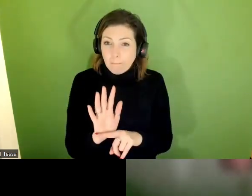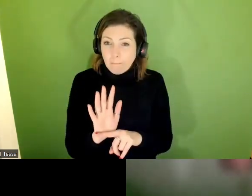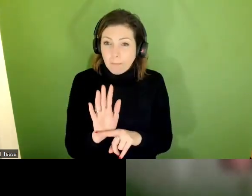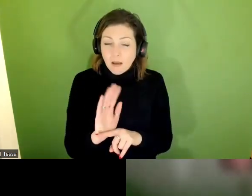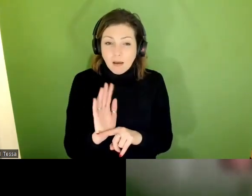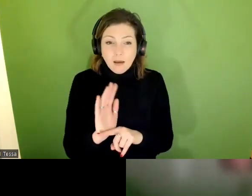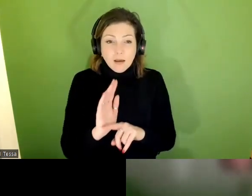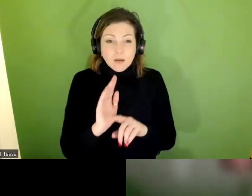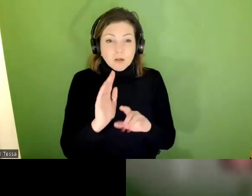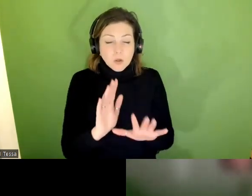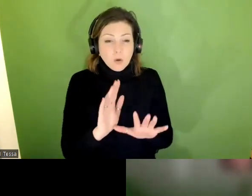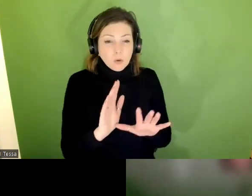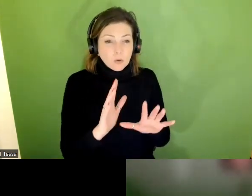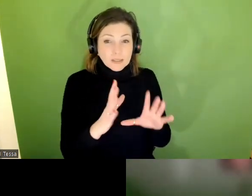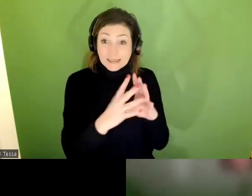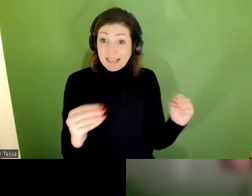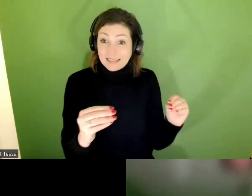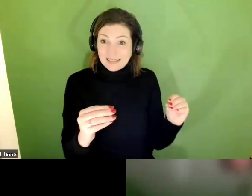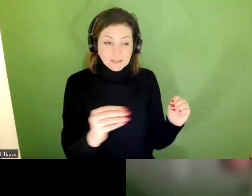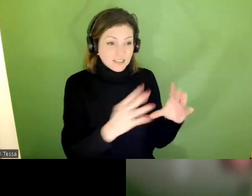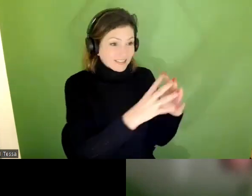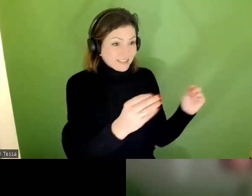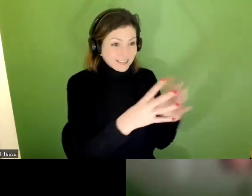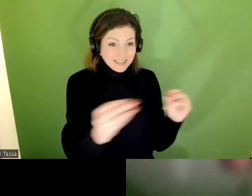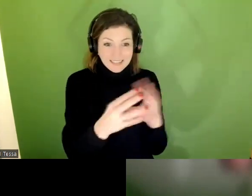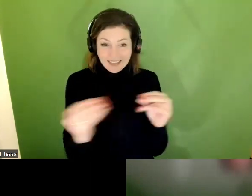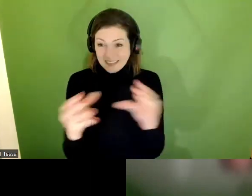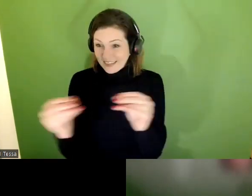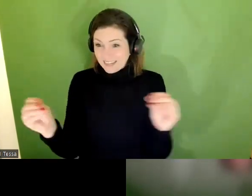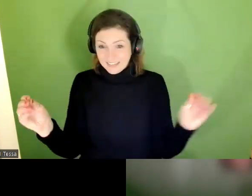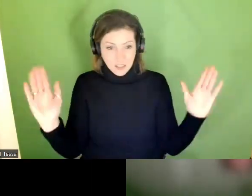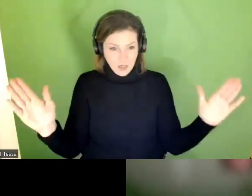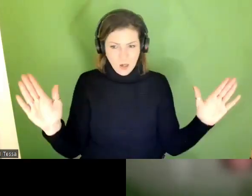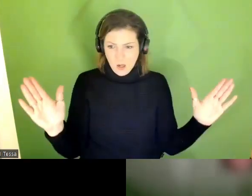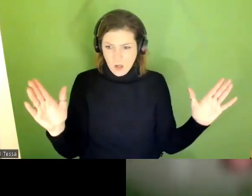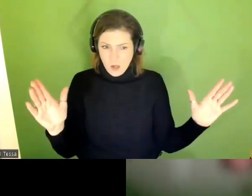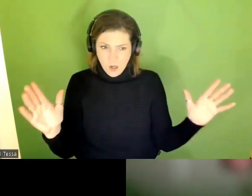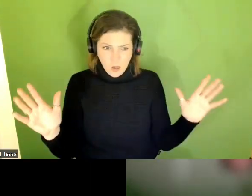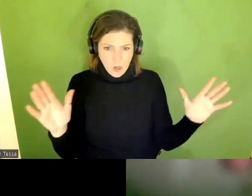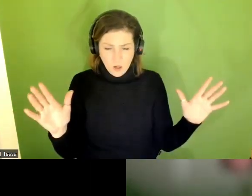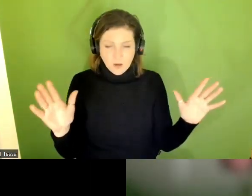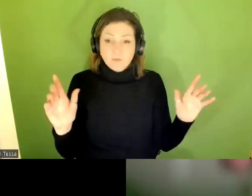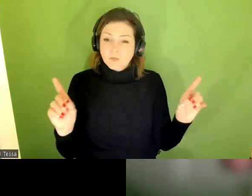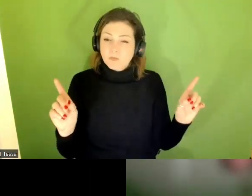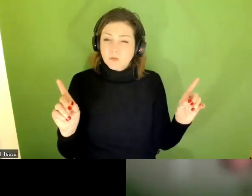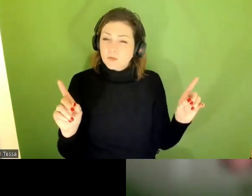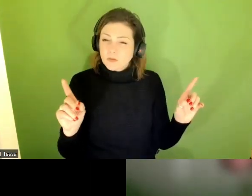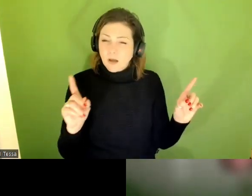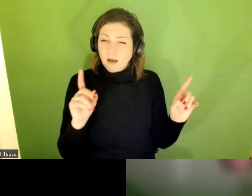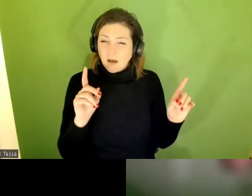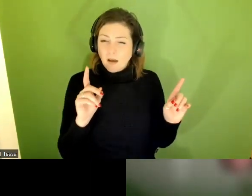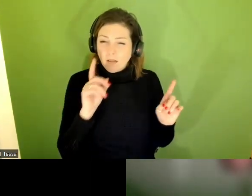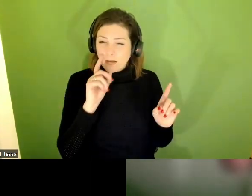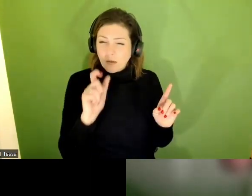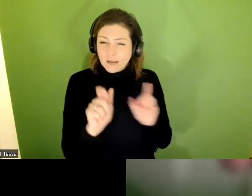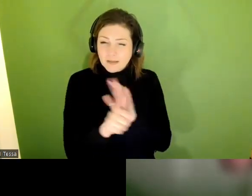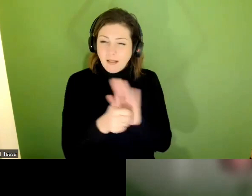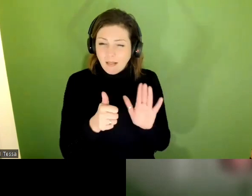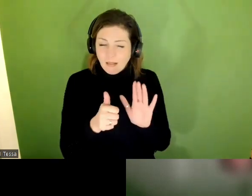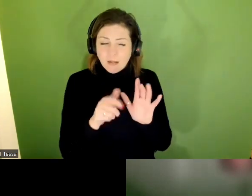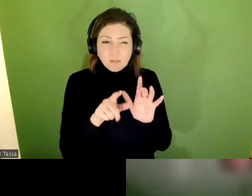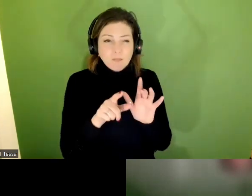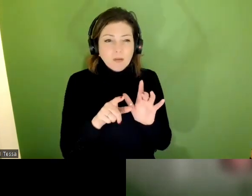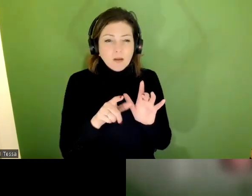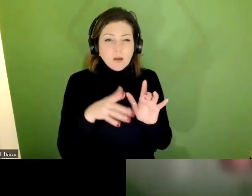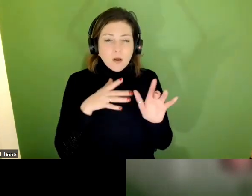the exciting scenes, and also I've got the boredom threshold of a you know, of a gnat really. So I get bored so quickly that I just kind of